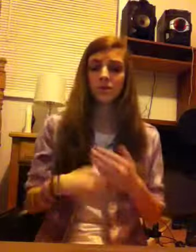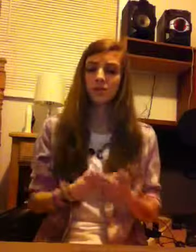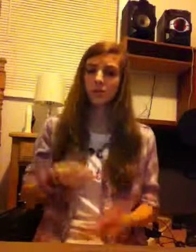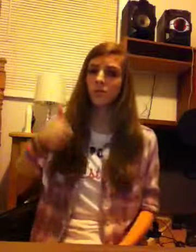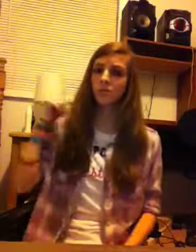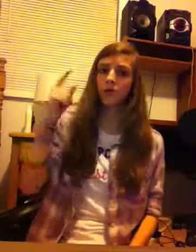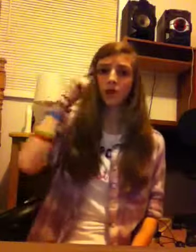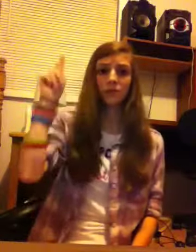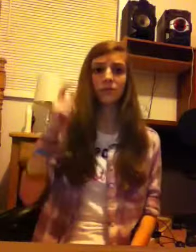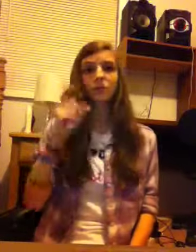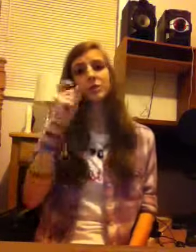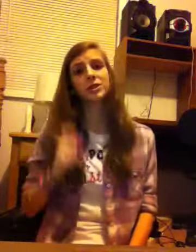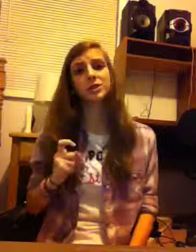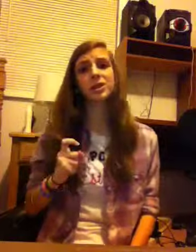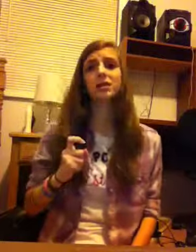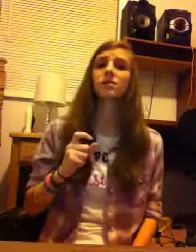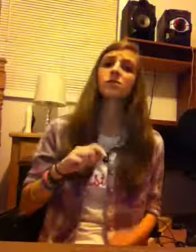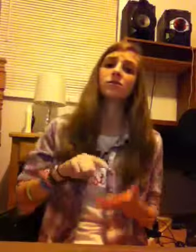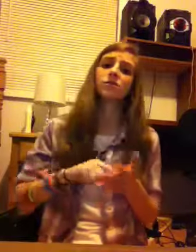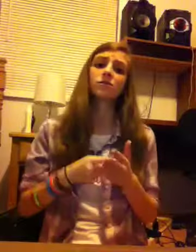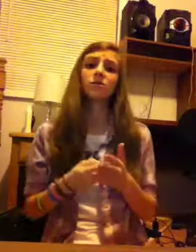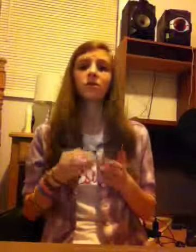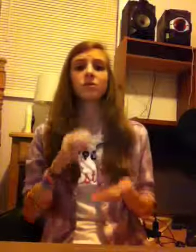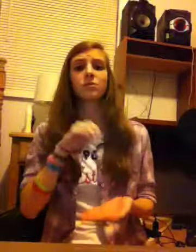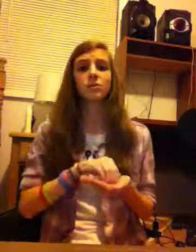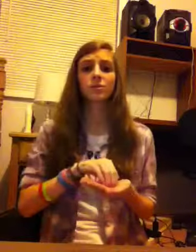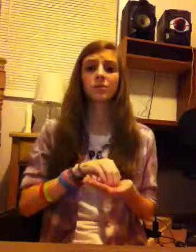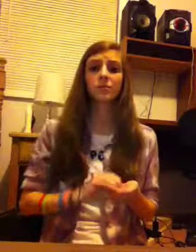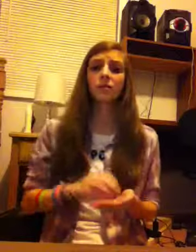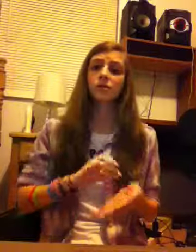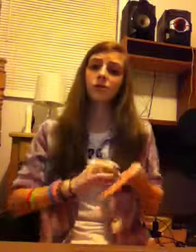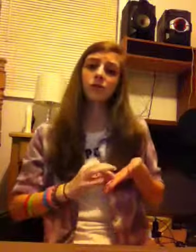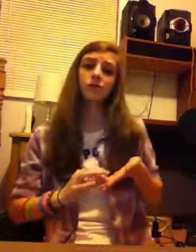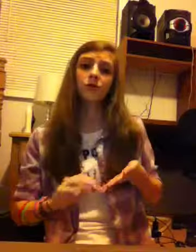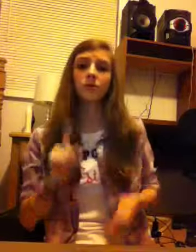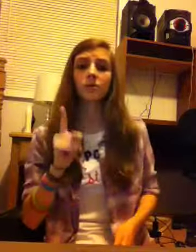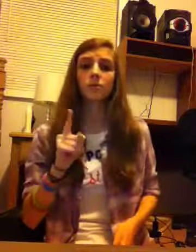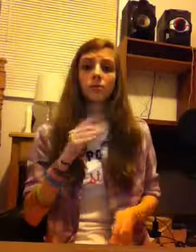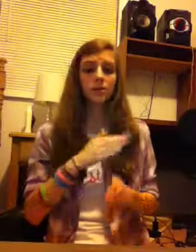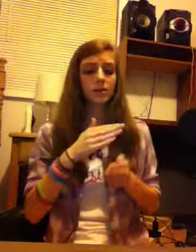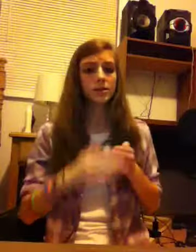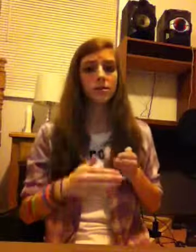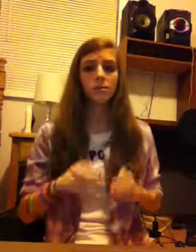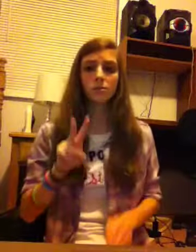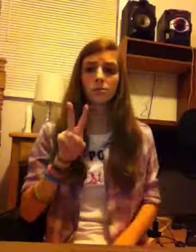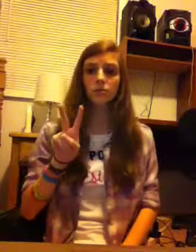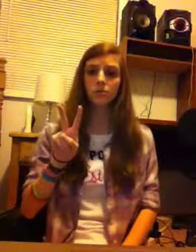it all back for a chance to start over And rewrite an ending or two